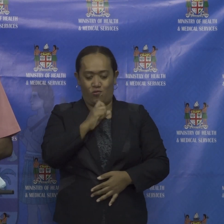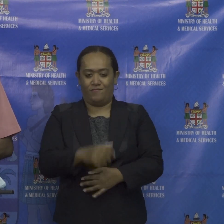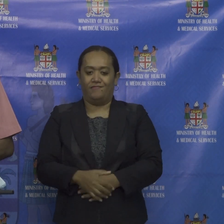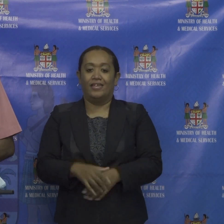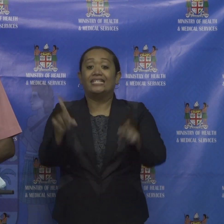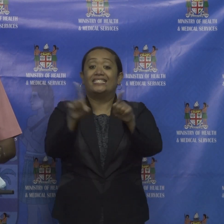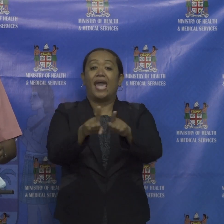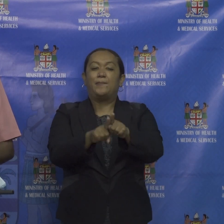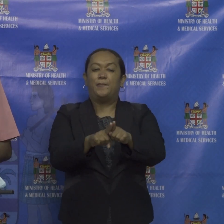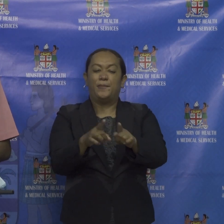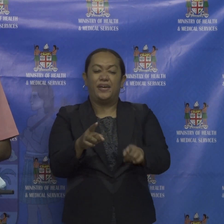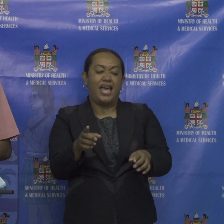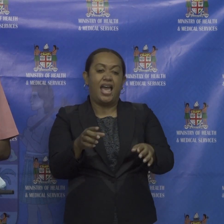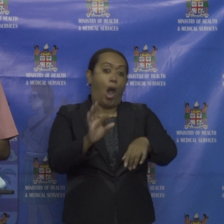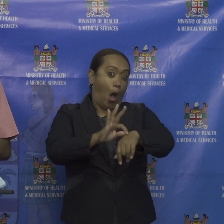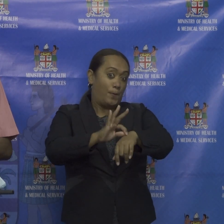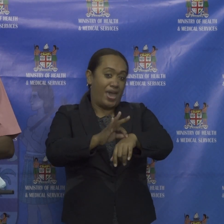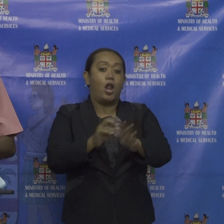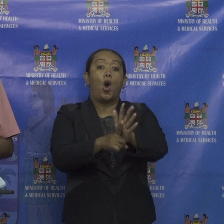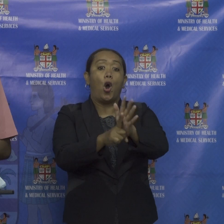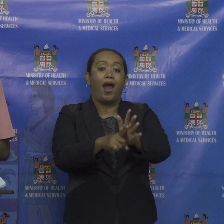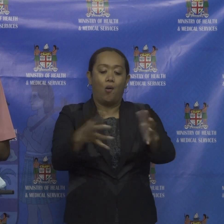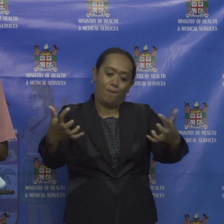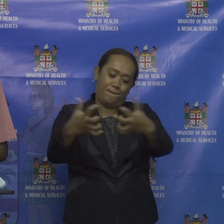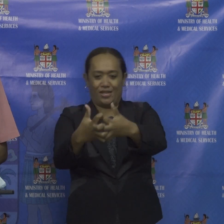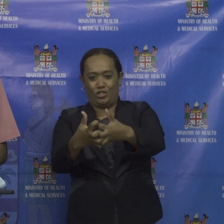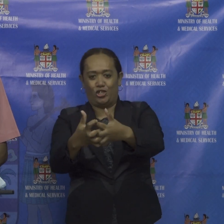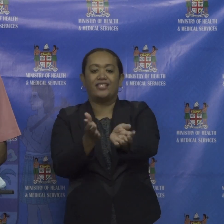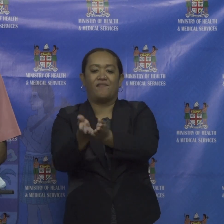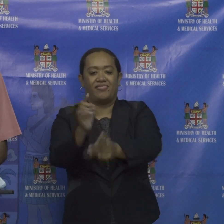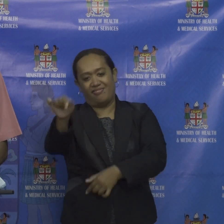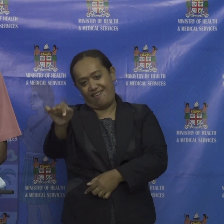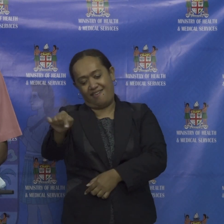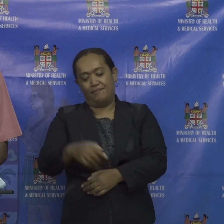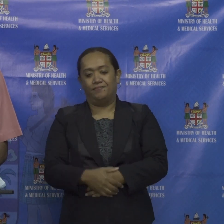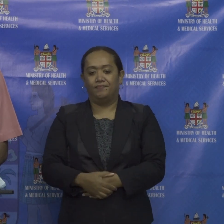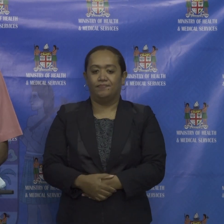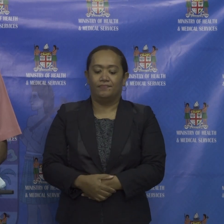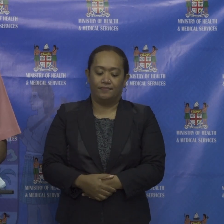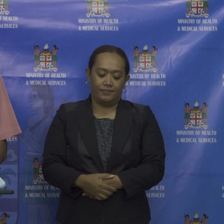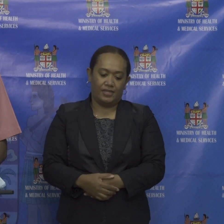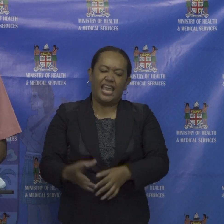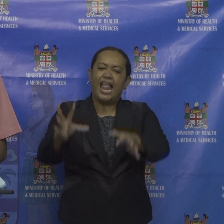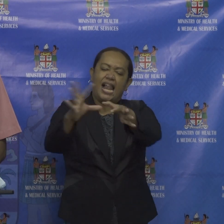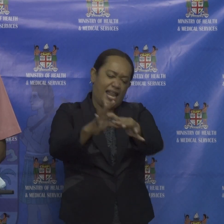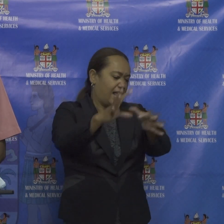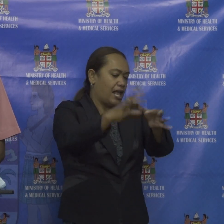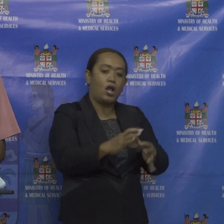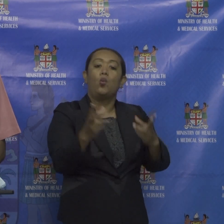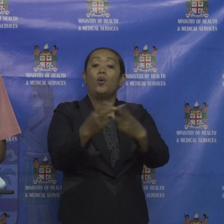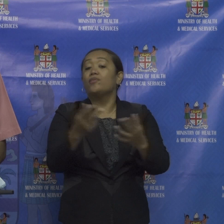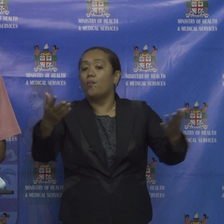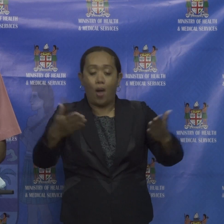will link with the other health facilities around Lautoka, as well as linking to Nandi